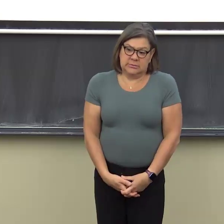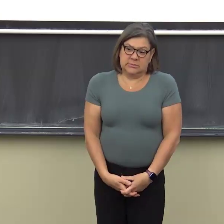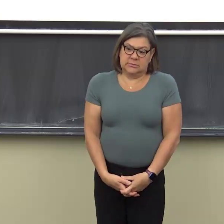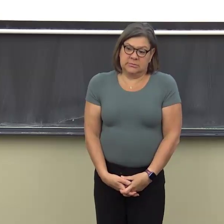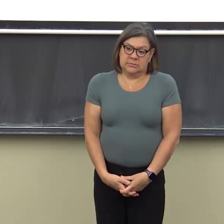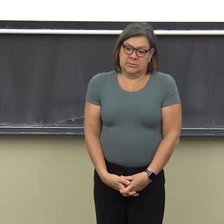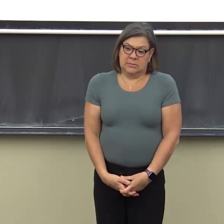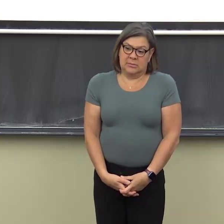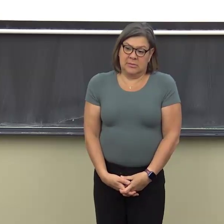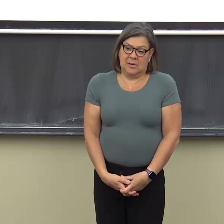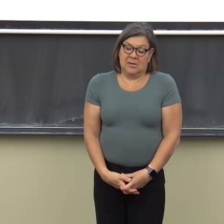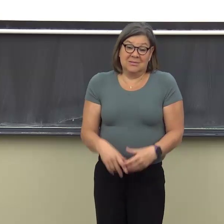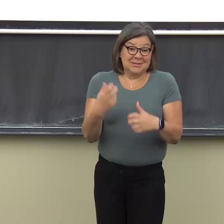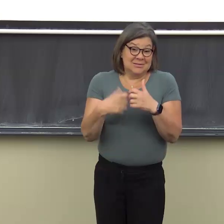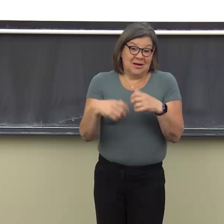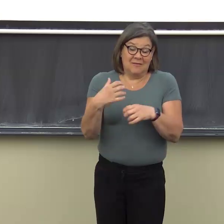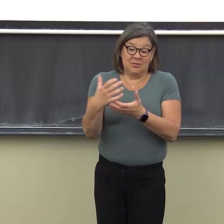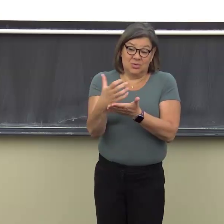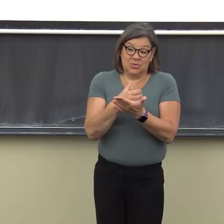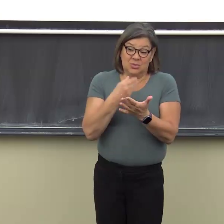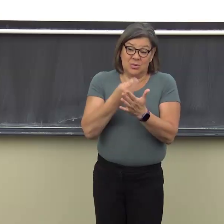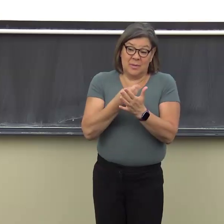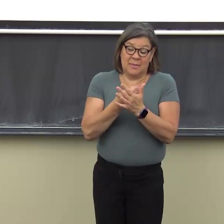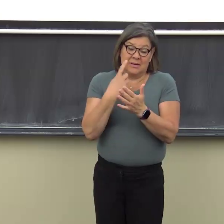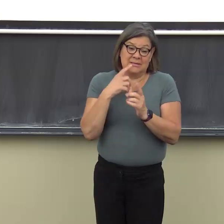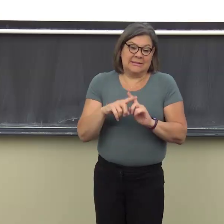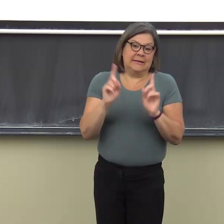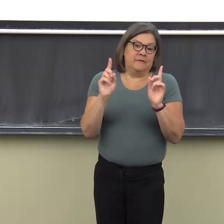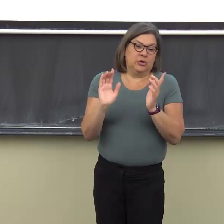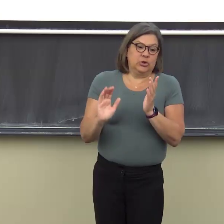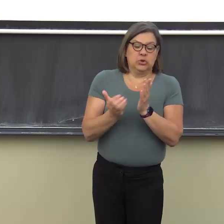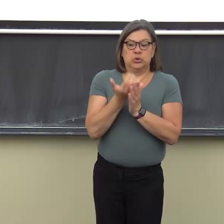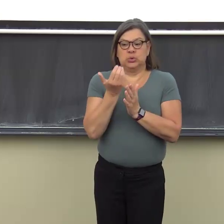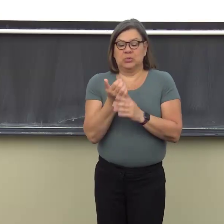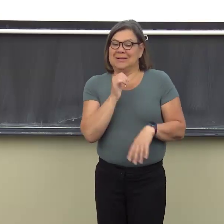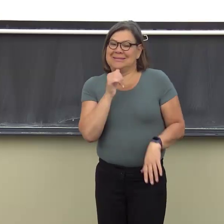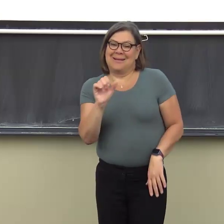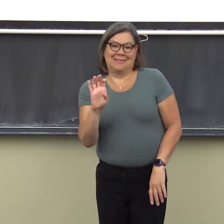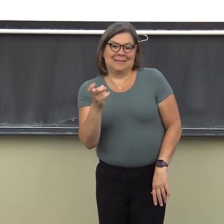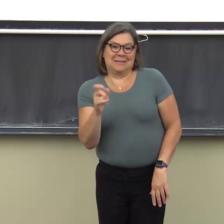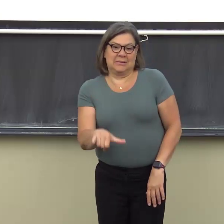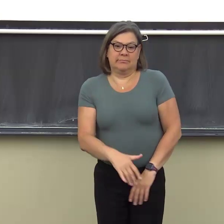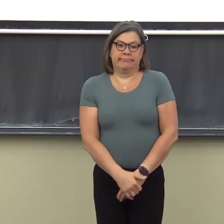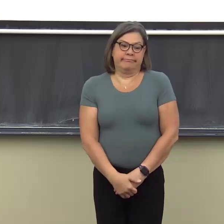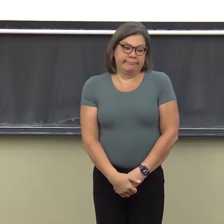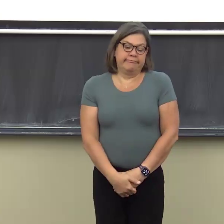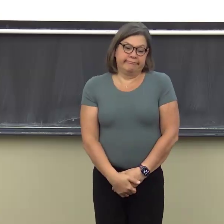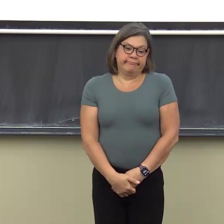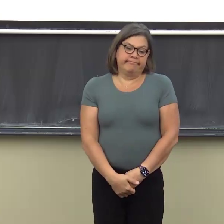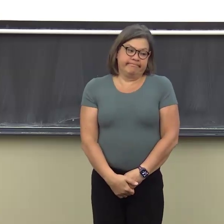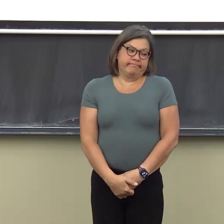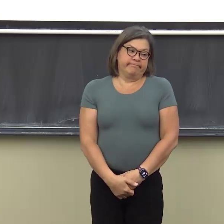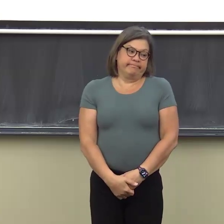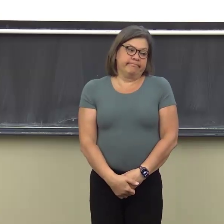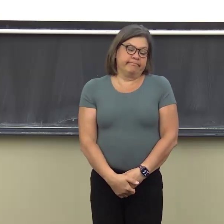also really difficult to get funding. Because it's different, it's new, and it's not sexy. And so that has